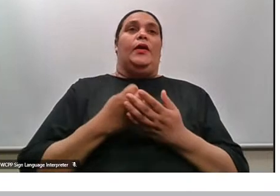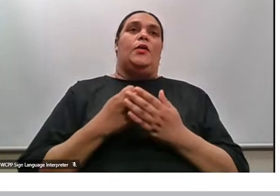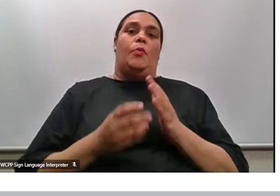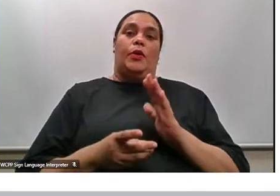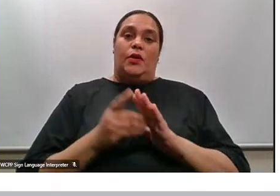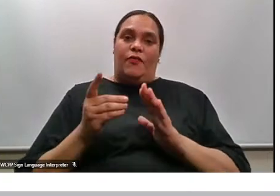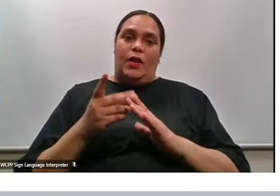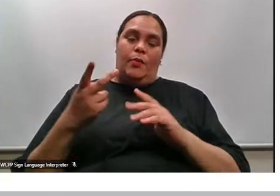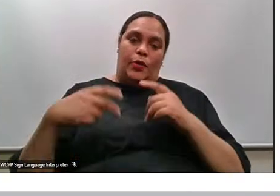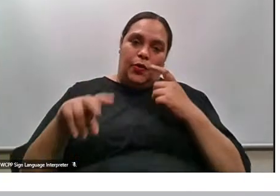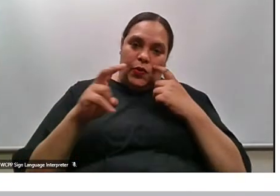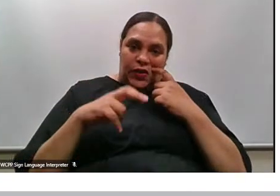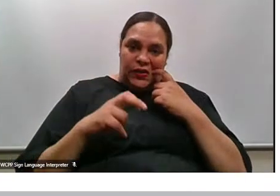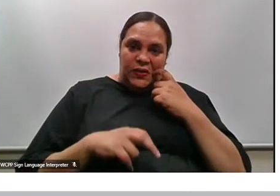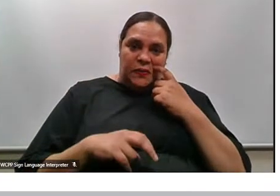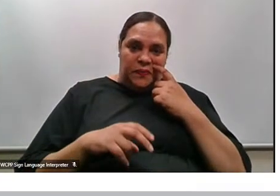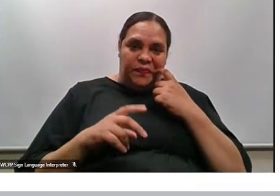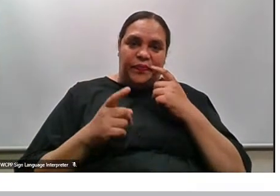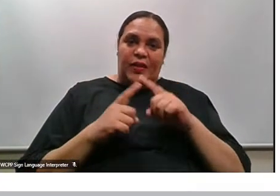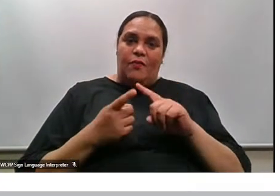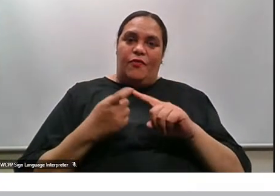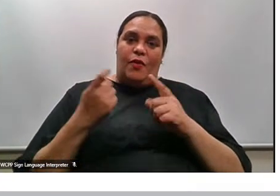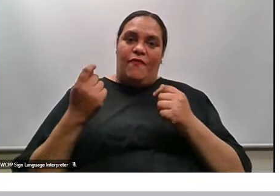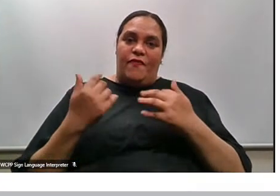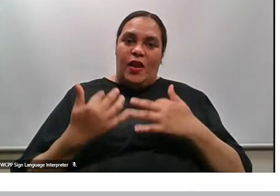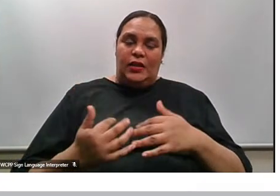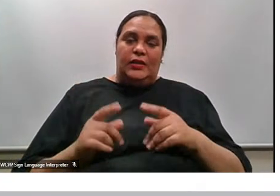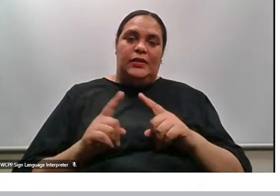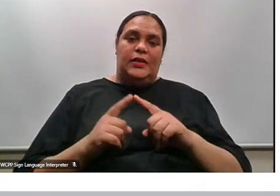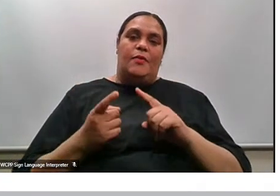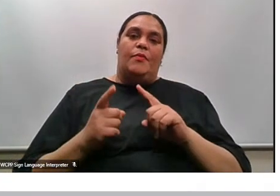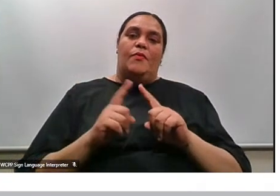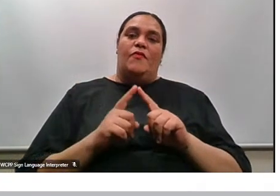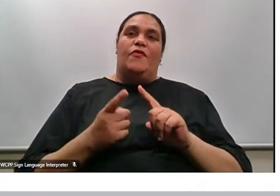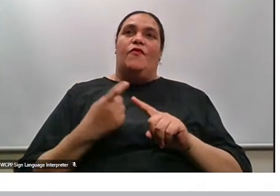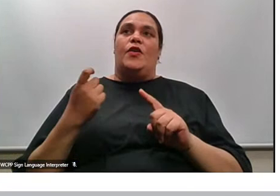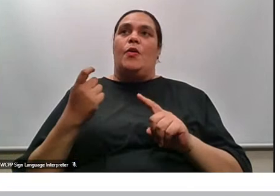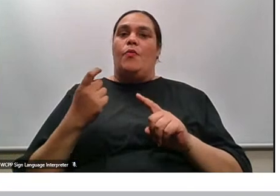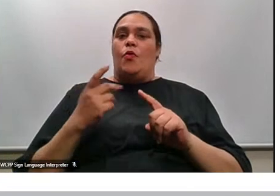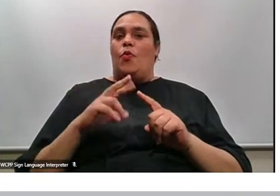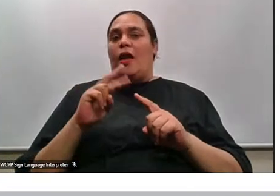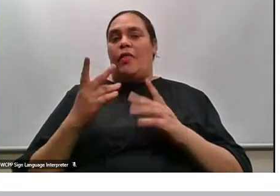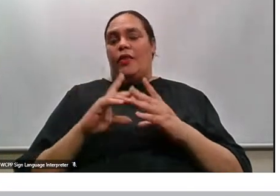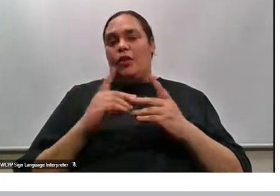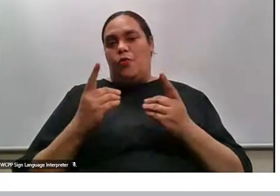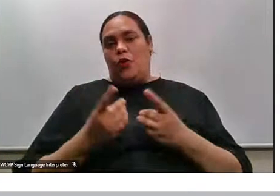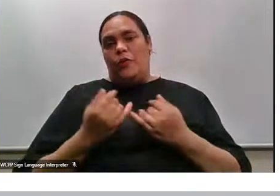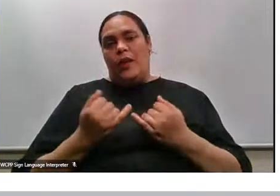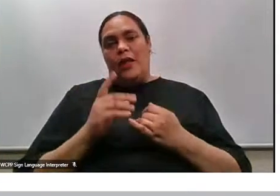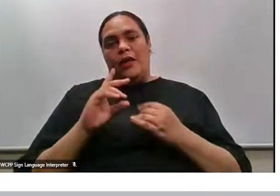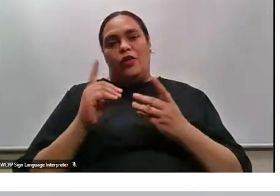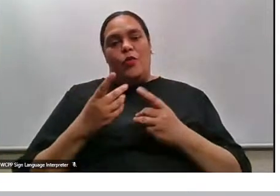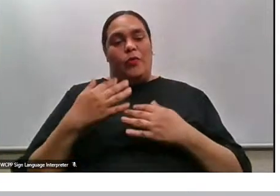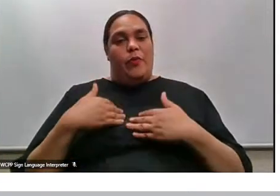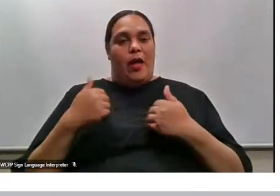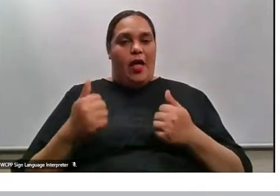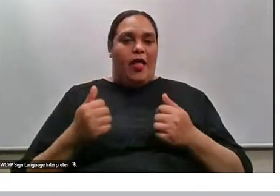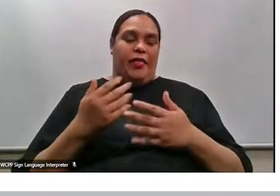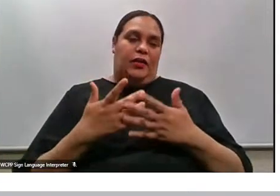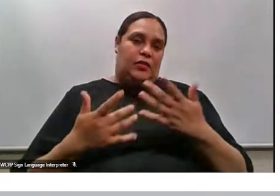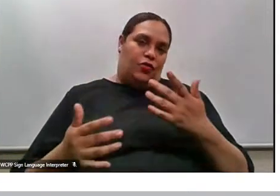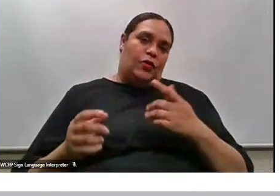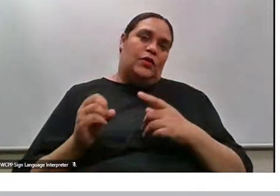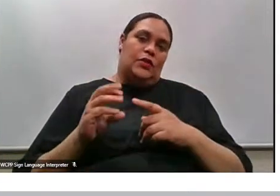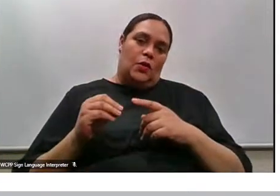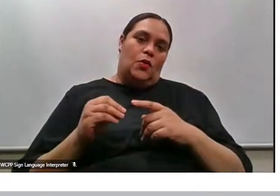Development and Tourism, from Finance, and then also from the other departments like the Department of Health, etc.